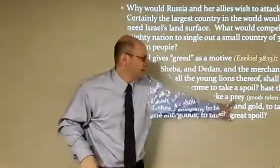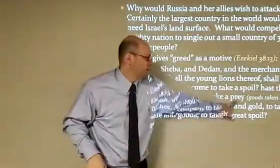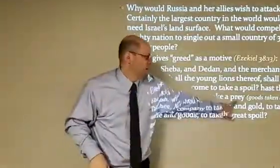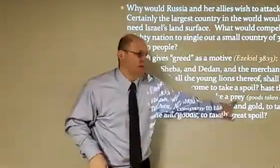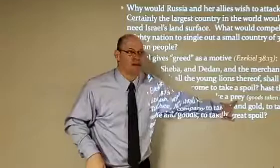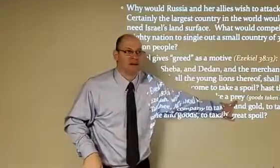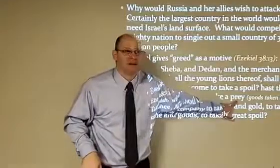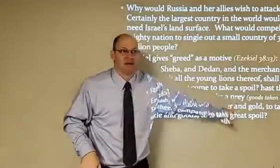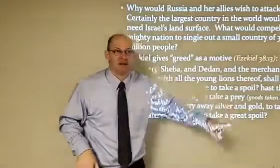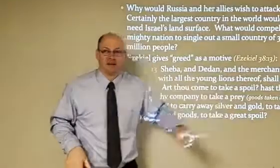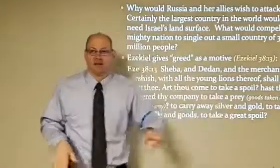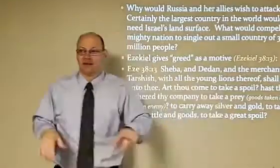Israel will become prey,